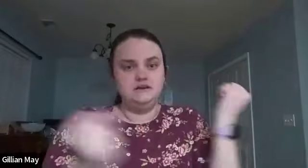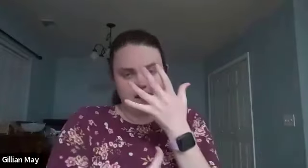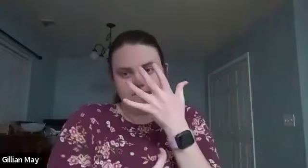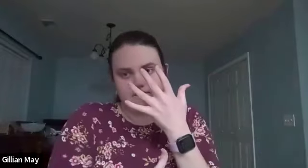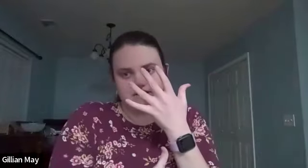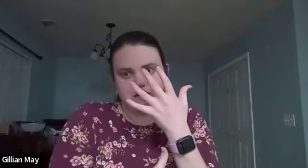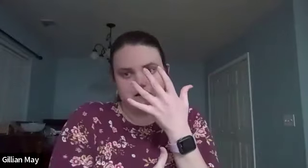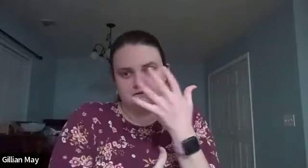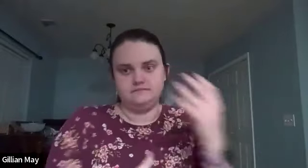Yeah, scared.